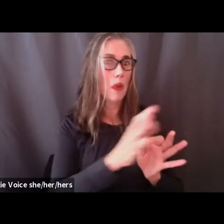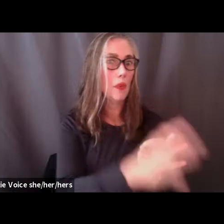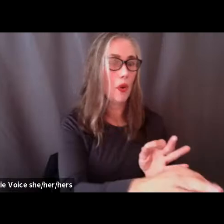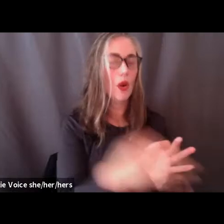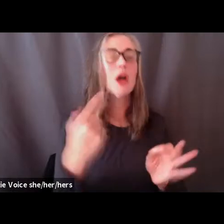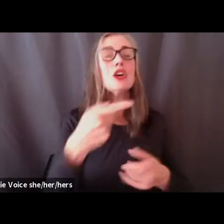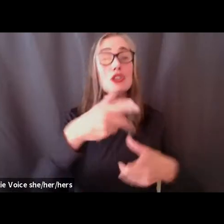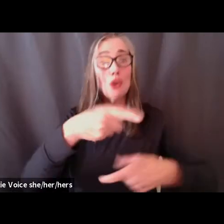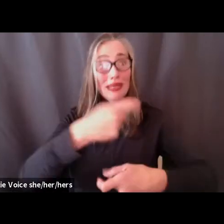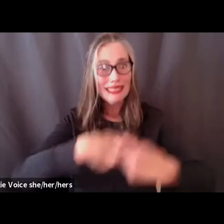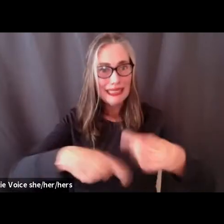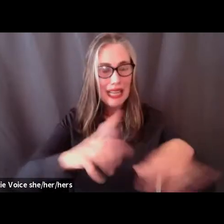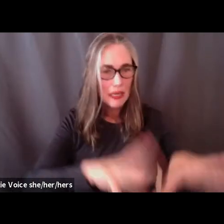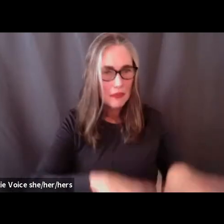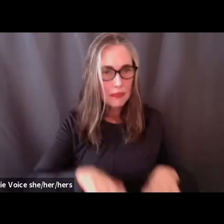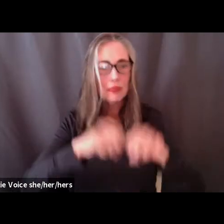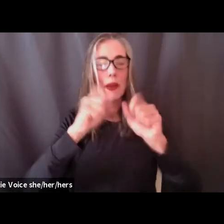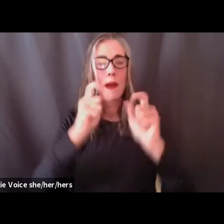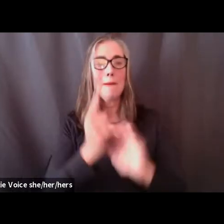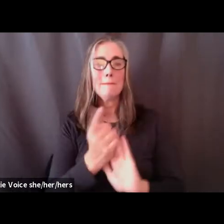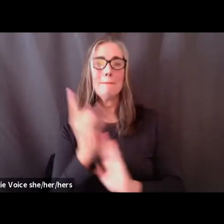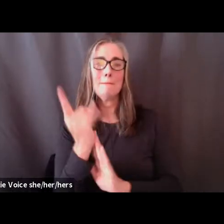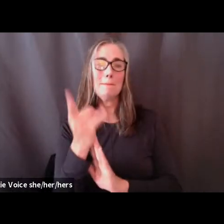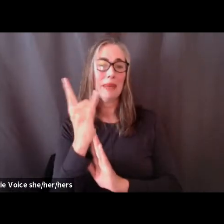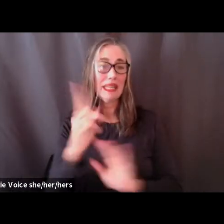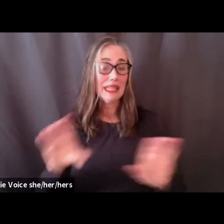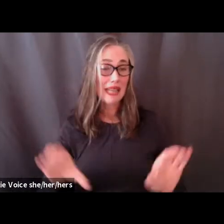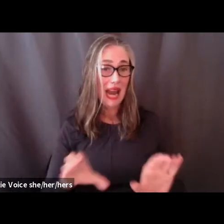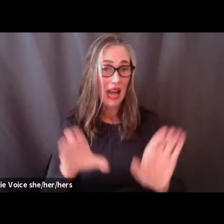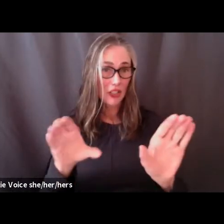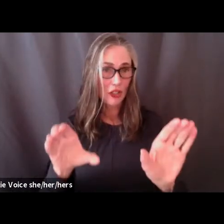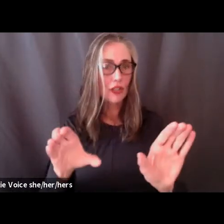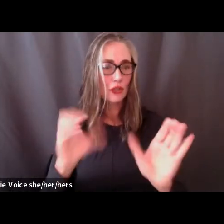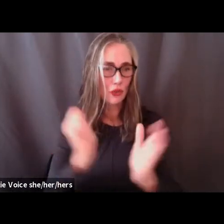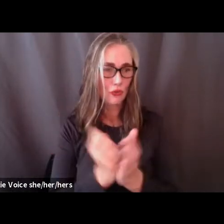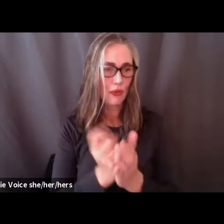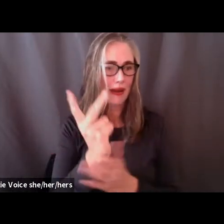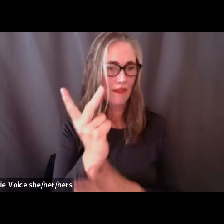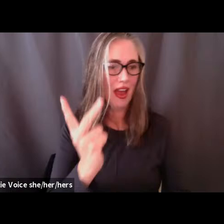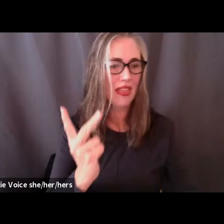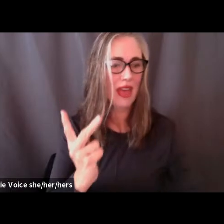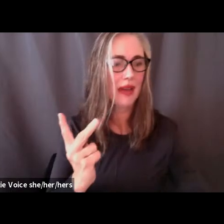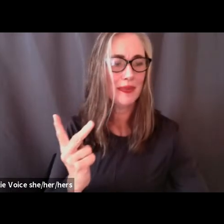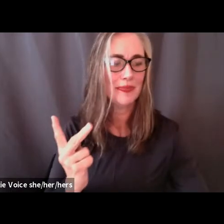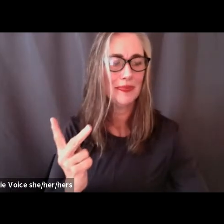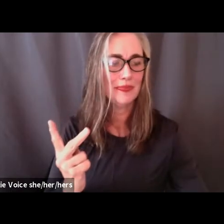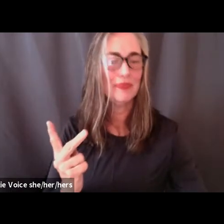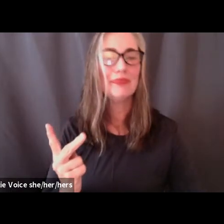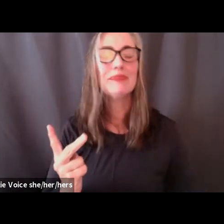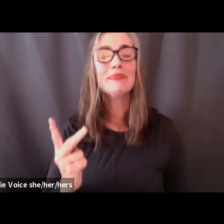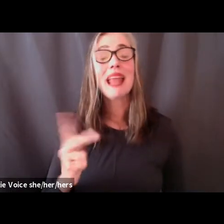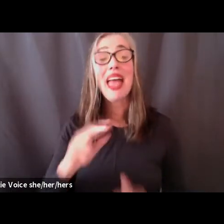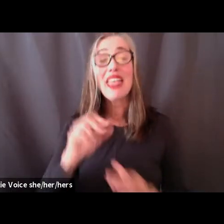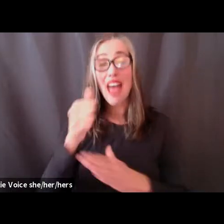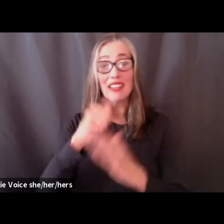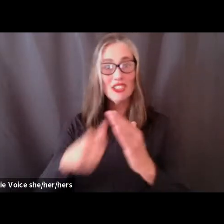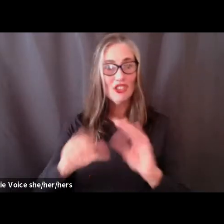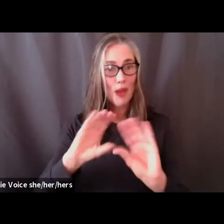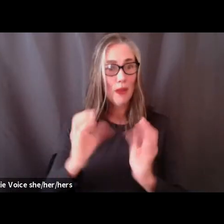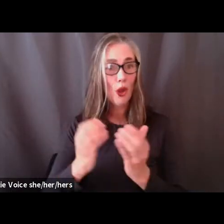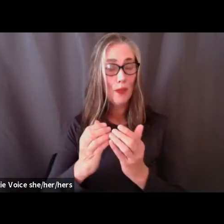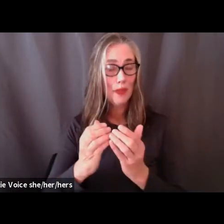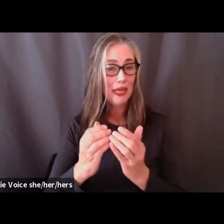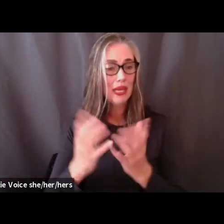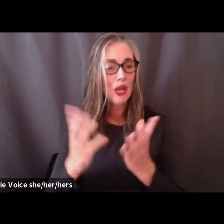subcommittee on standing committees. So we did that. I will note that that subcommittee is hoping to meet one